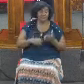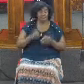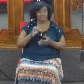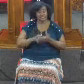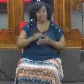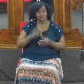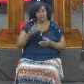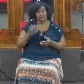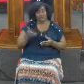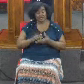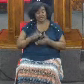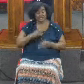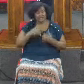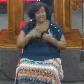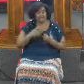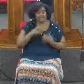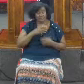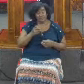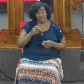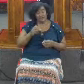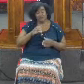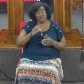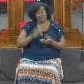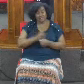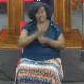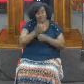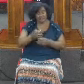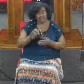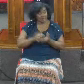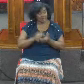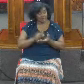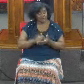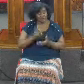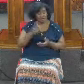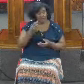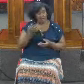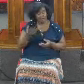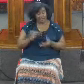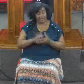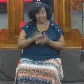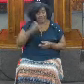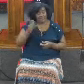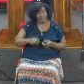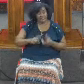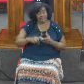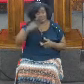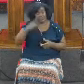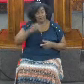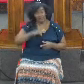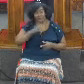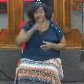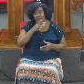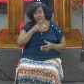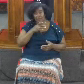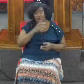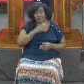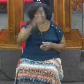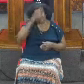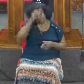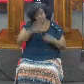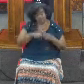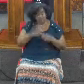that I have in order for me to be effective in spreading the gospel? That one tool that I need to tell my mom, my dad, my brothers,